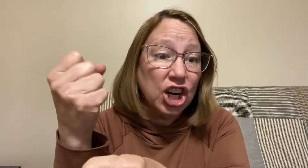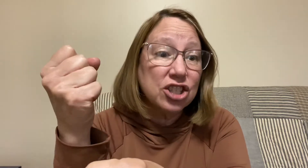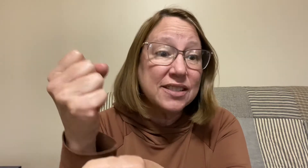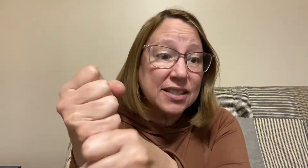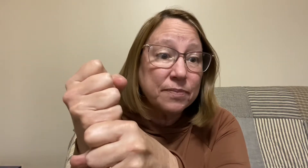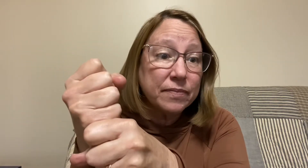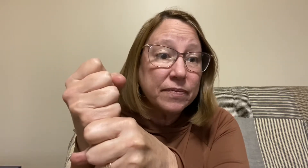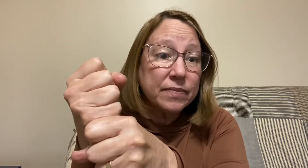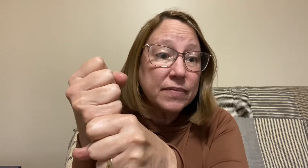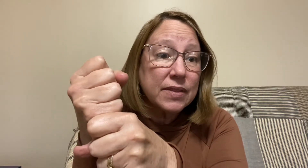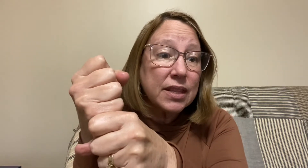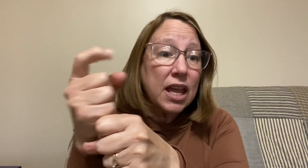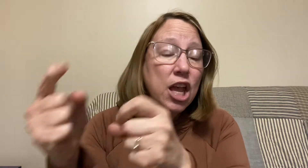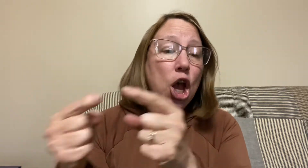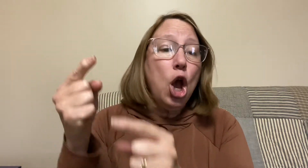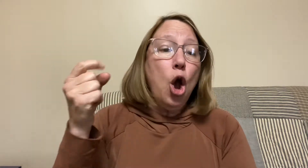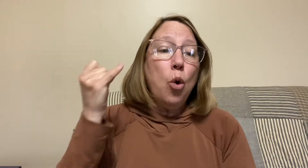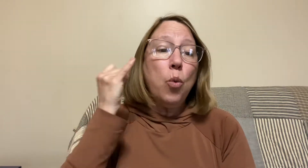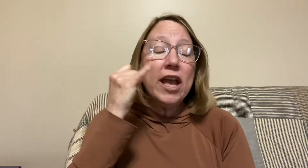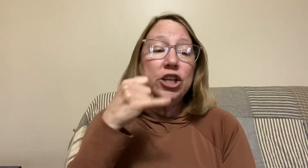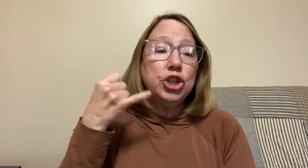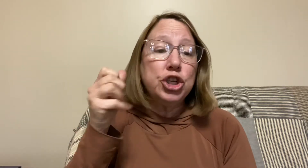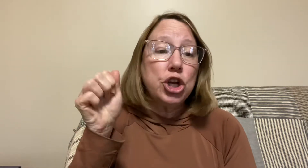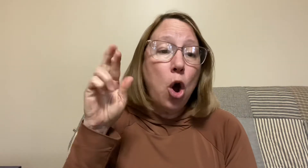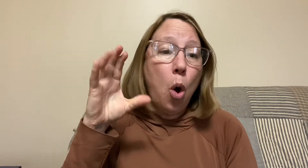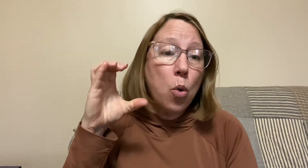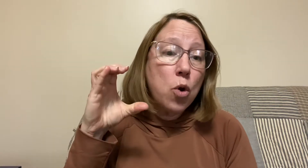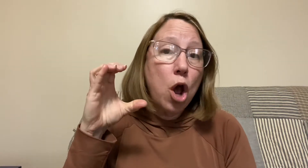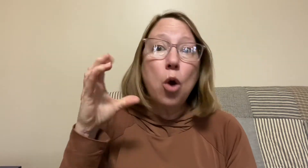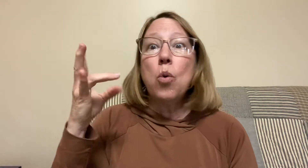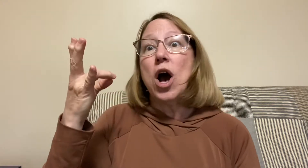visions and to hear voices.